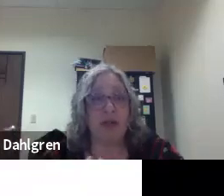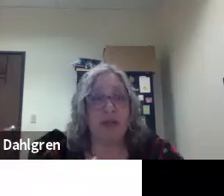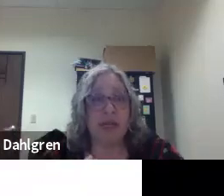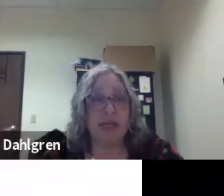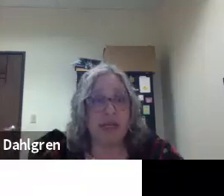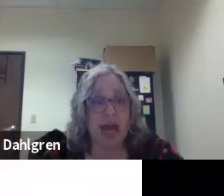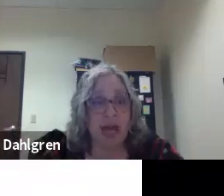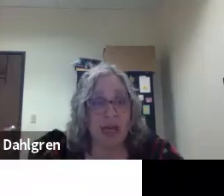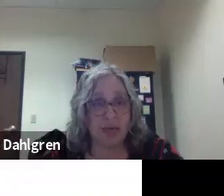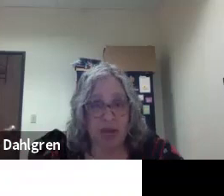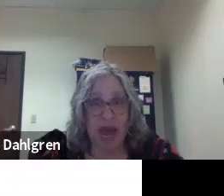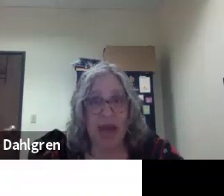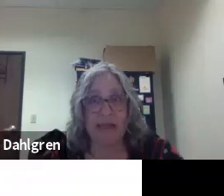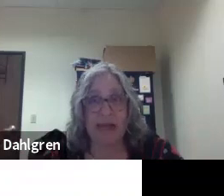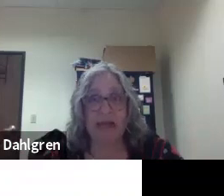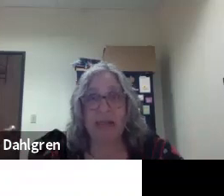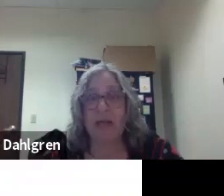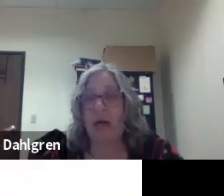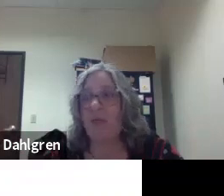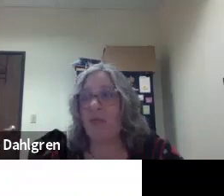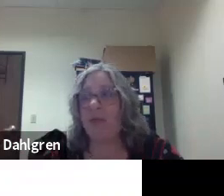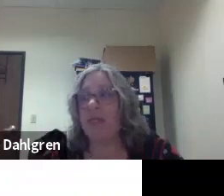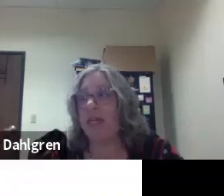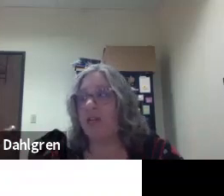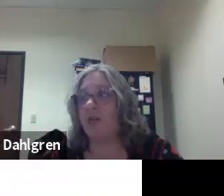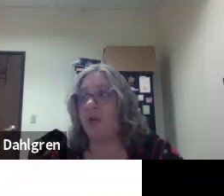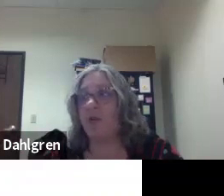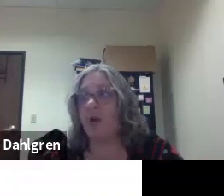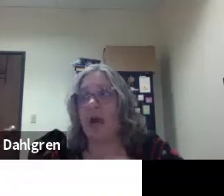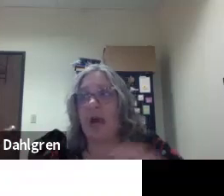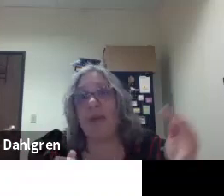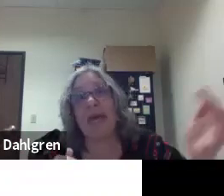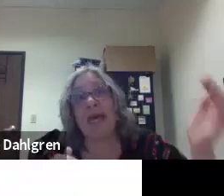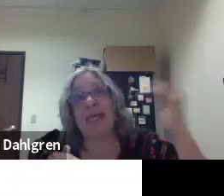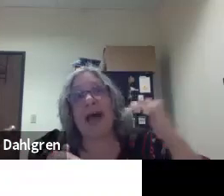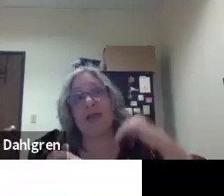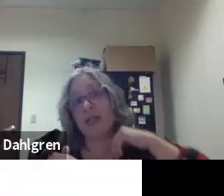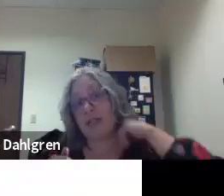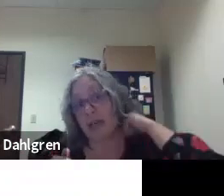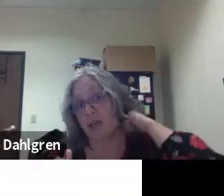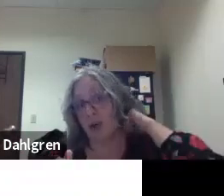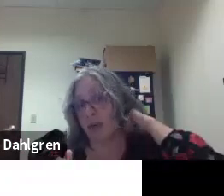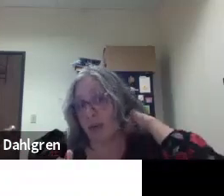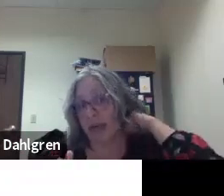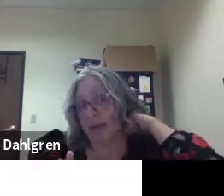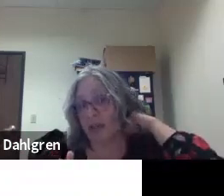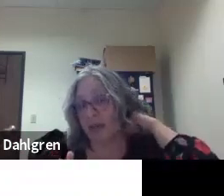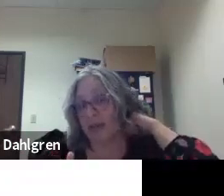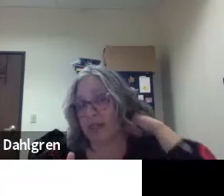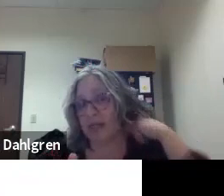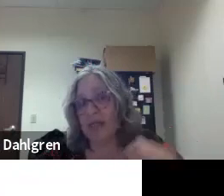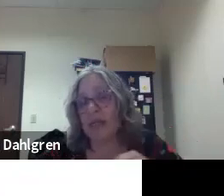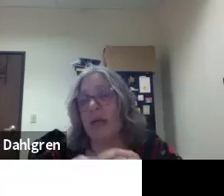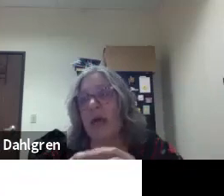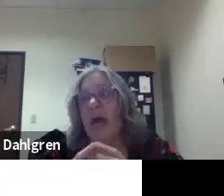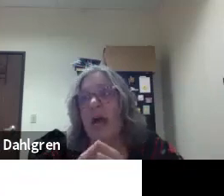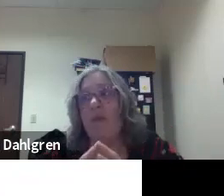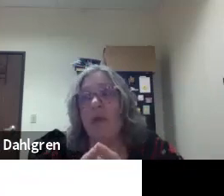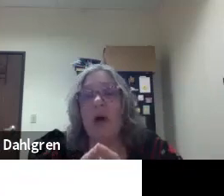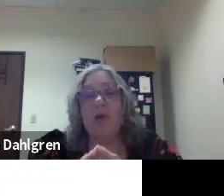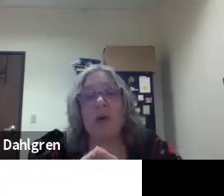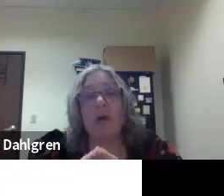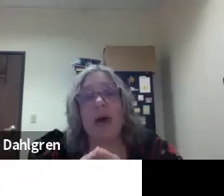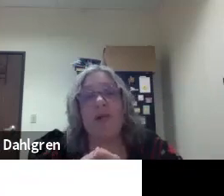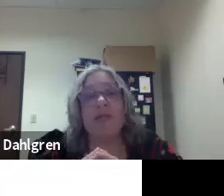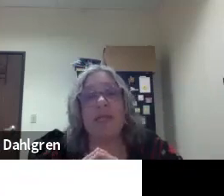those services that can be accessed through the Ticket to Work program. Not just the employment related services,